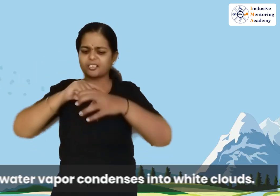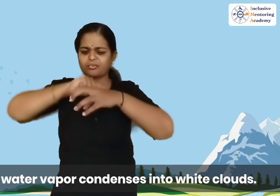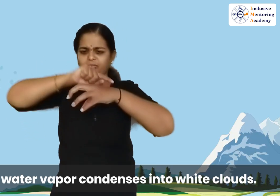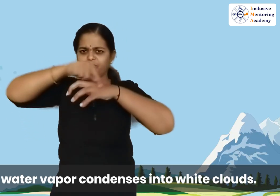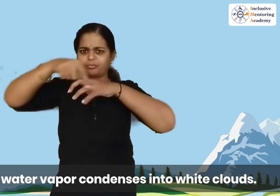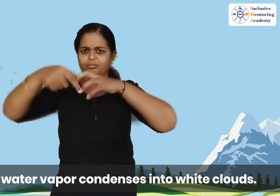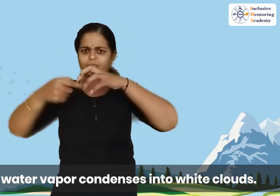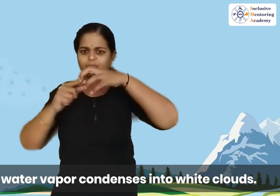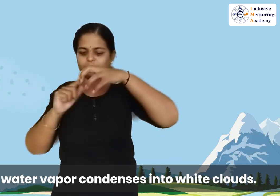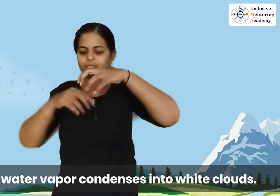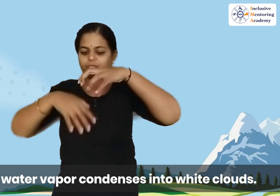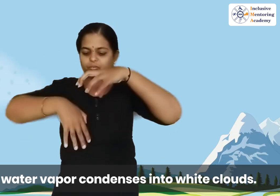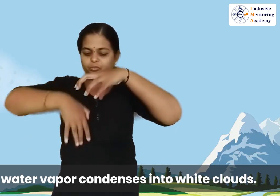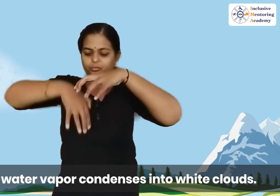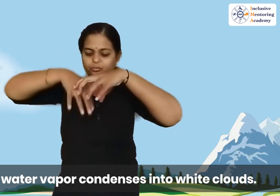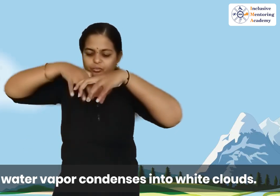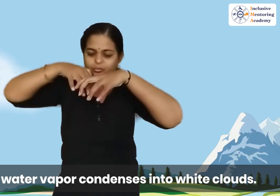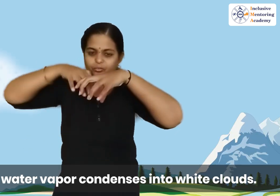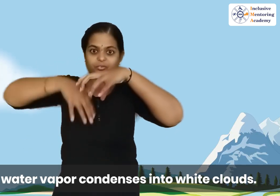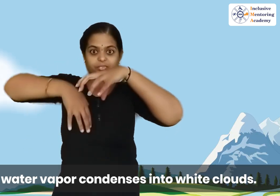These water vapor condenses into white clouds.